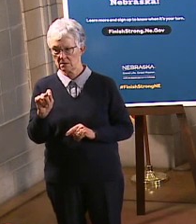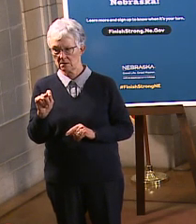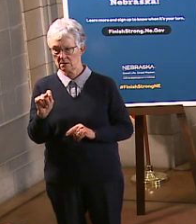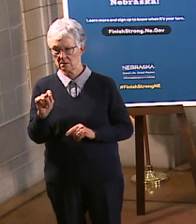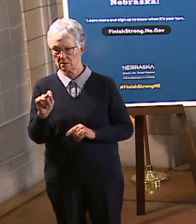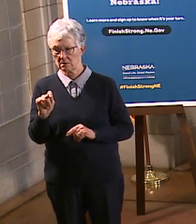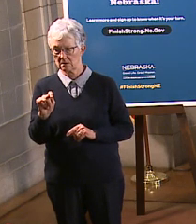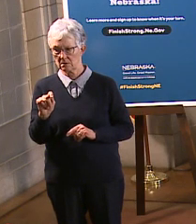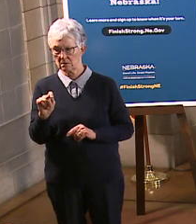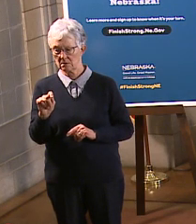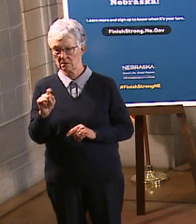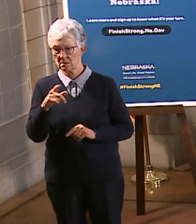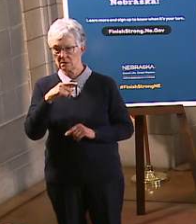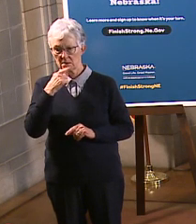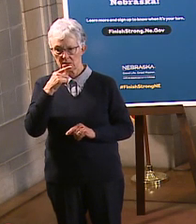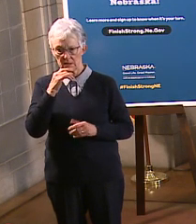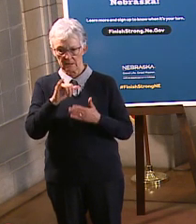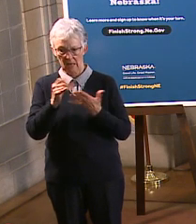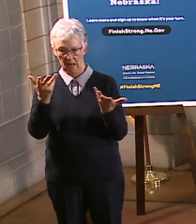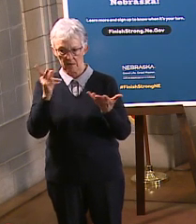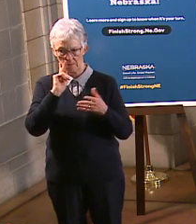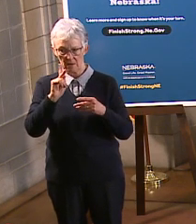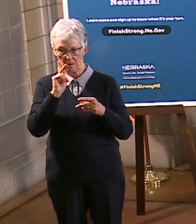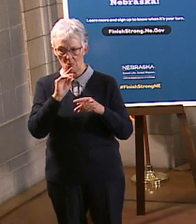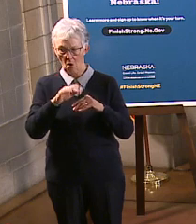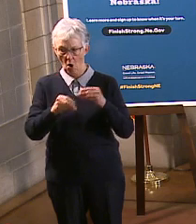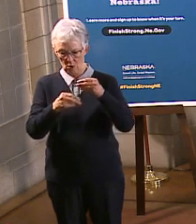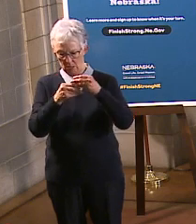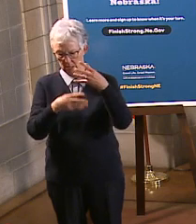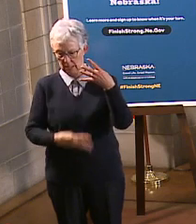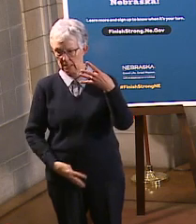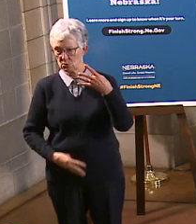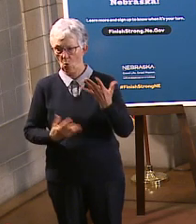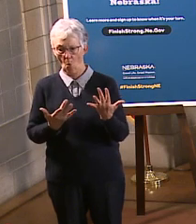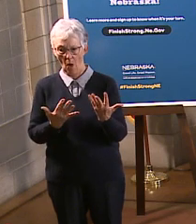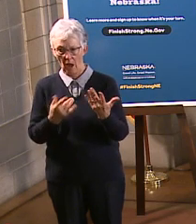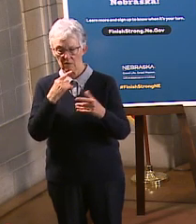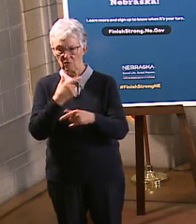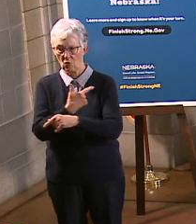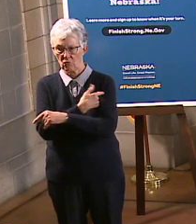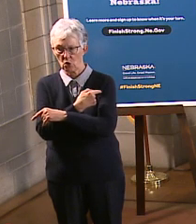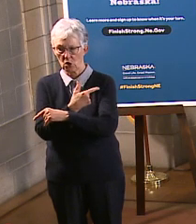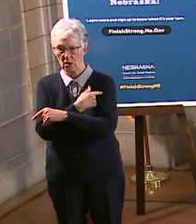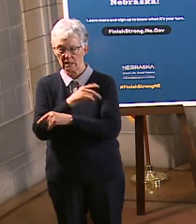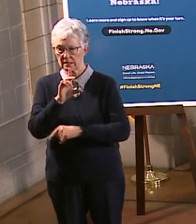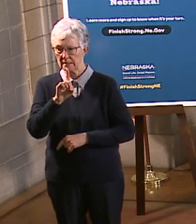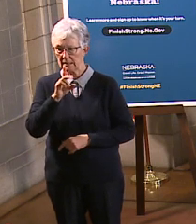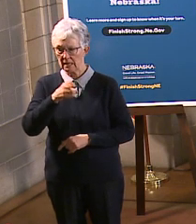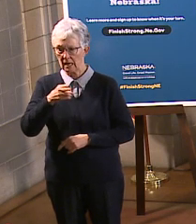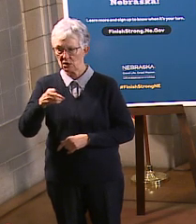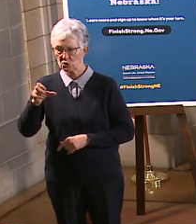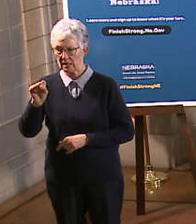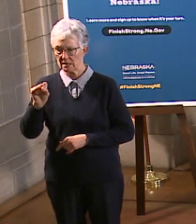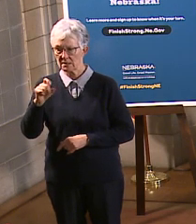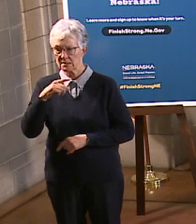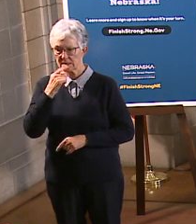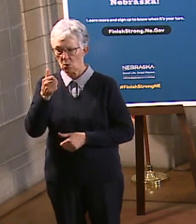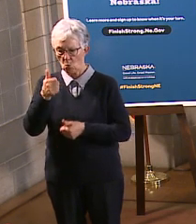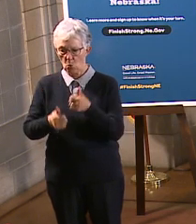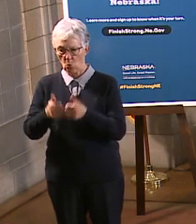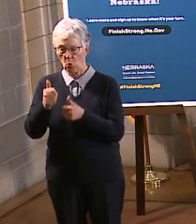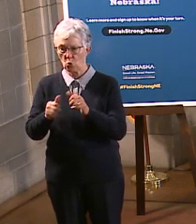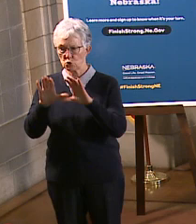understand how they're being pushed down the list of vaccine phases. He says it was just a couple weeks ago that HHS released a chart of conditions that would